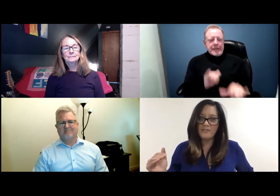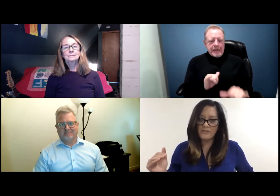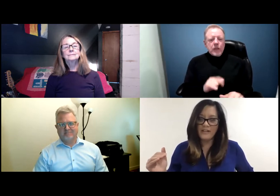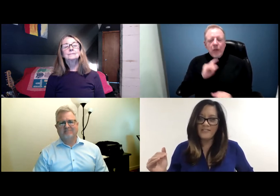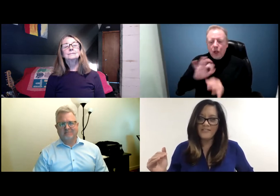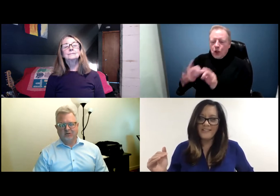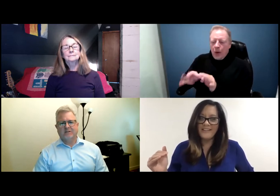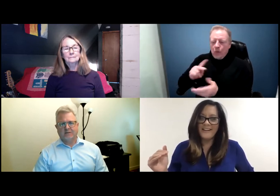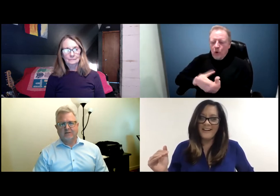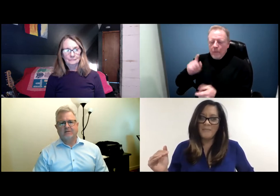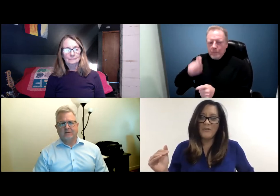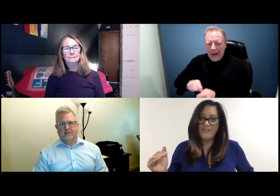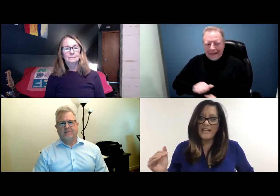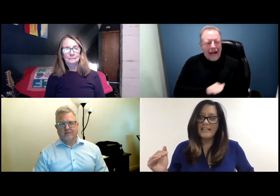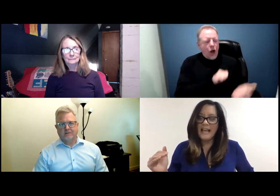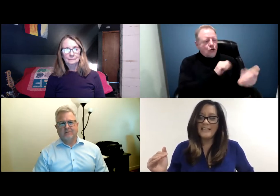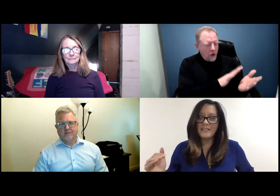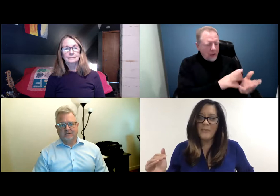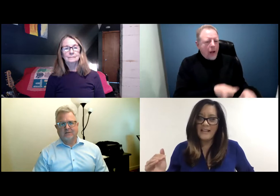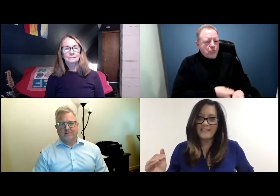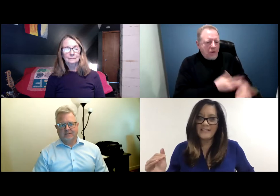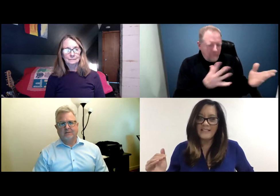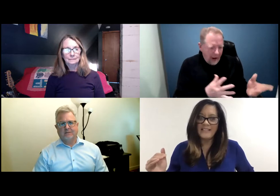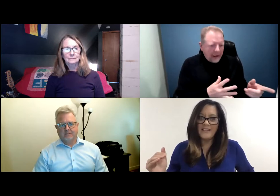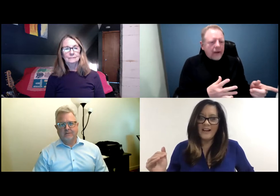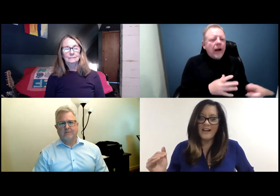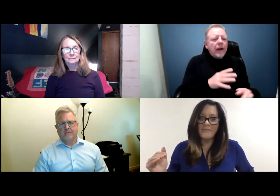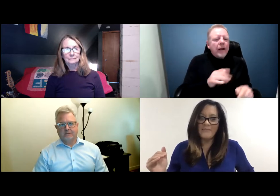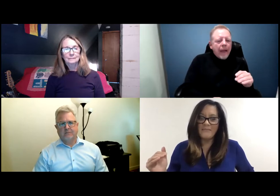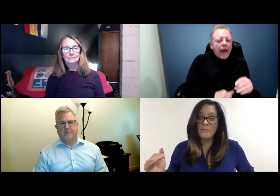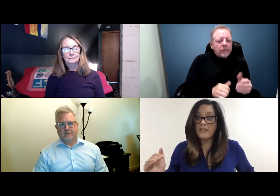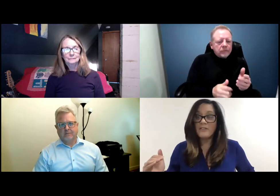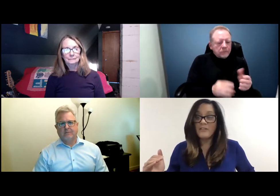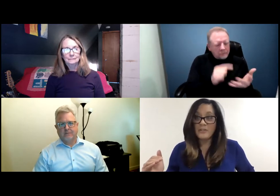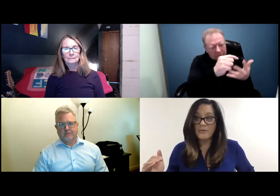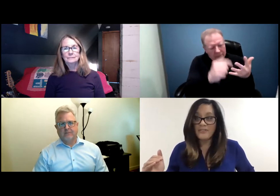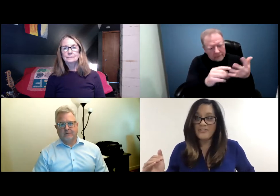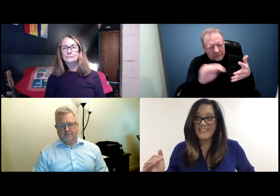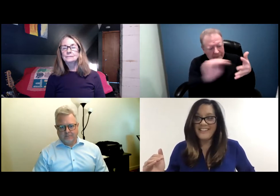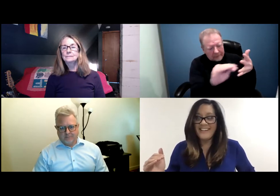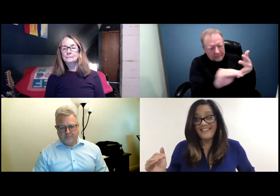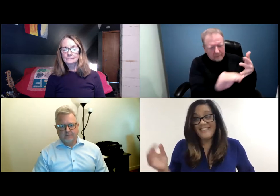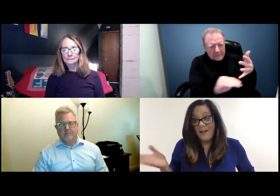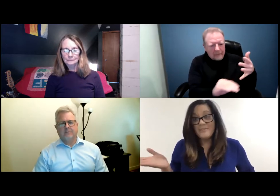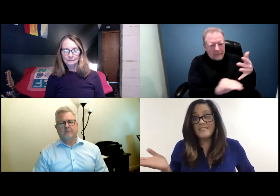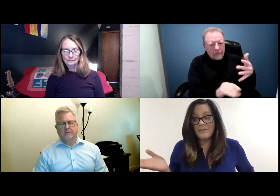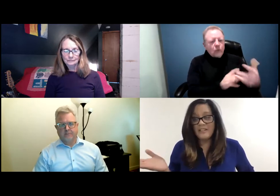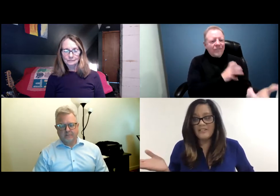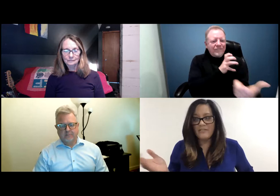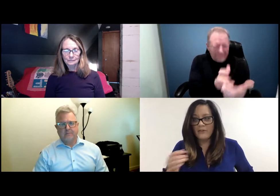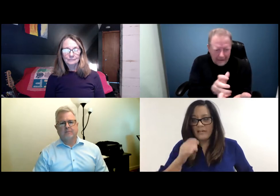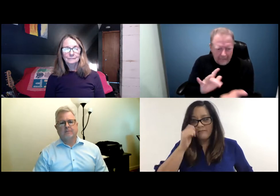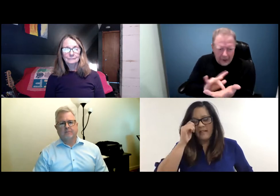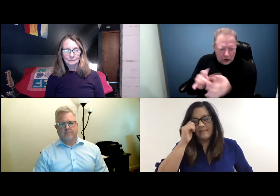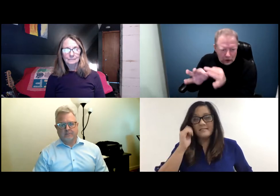must address providing added capacity for medical interpreters. That was the stipulation